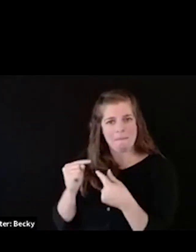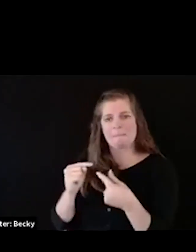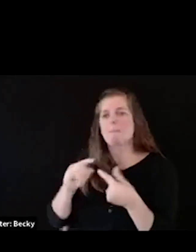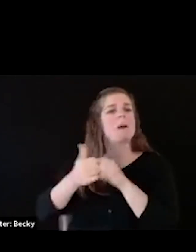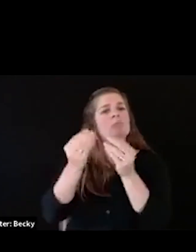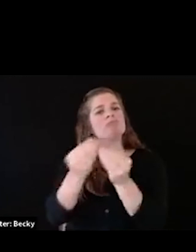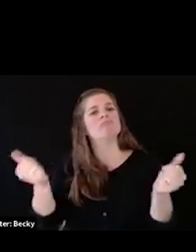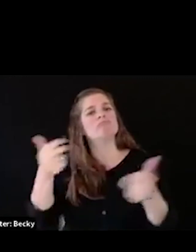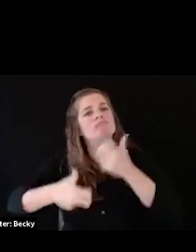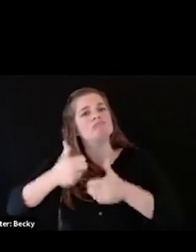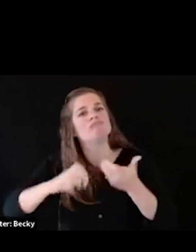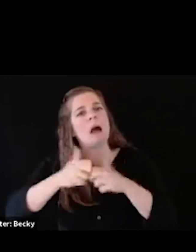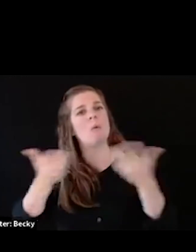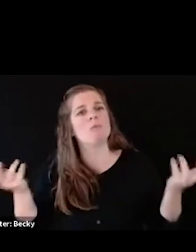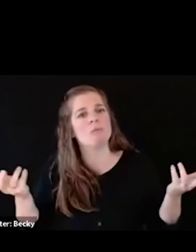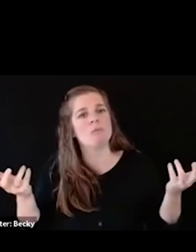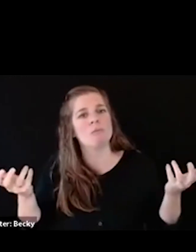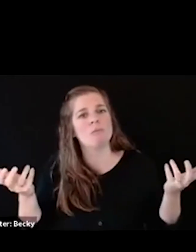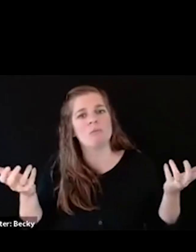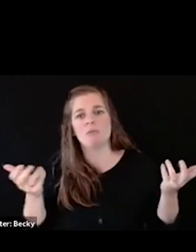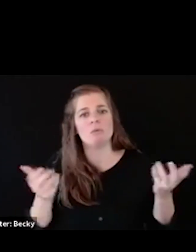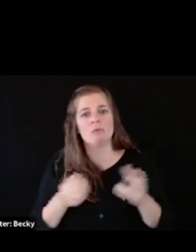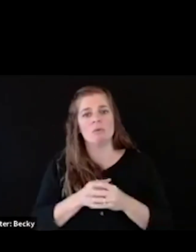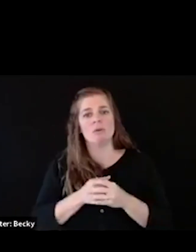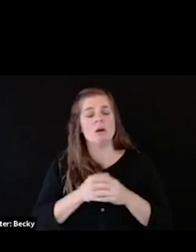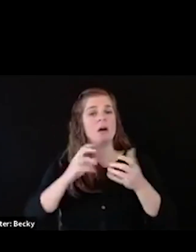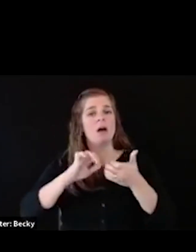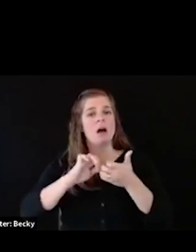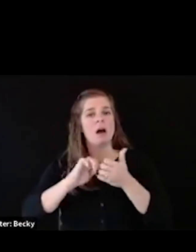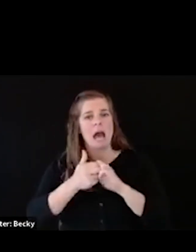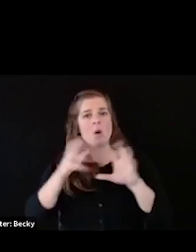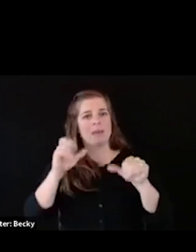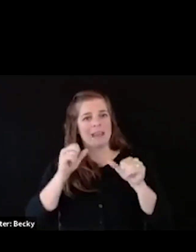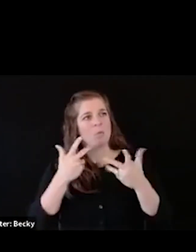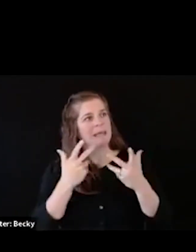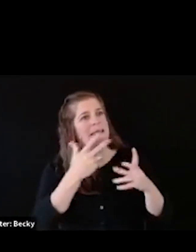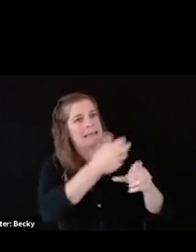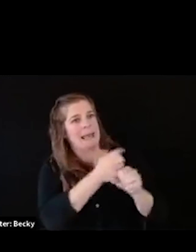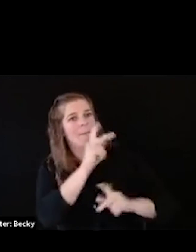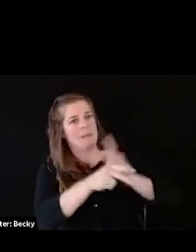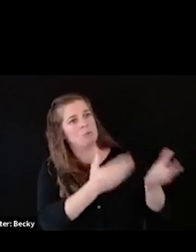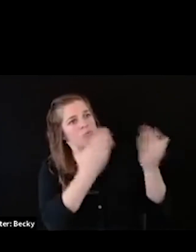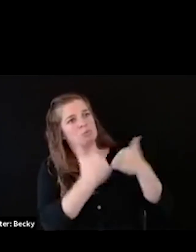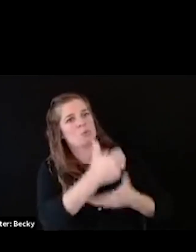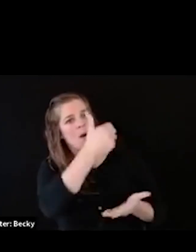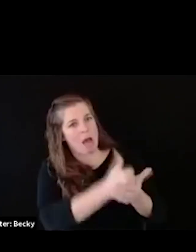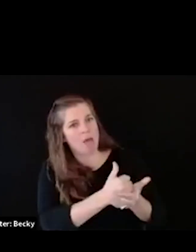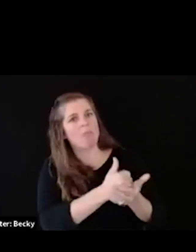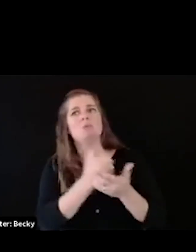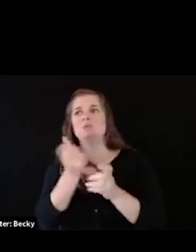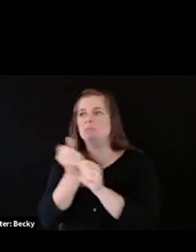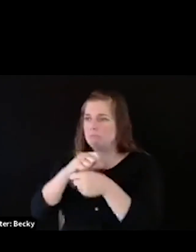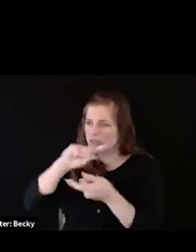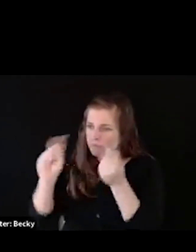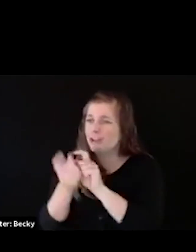to actually enlist the sort of the individuals and institutions that we need to make the change that we have to make if we're not even willing